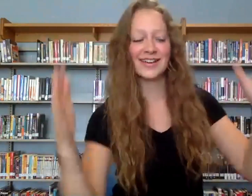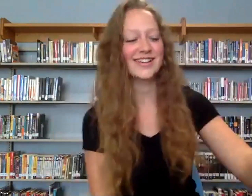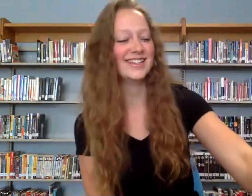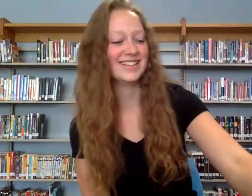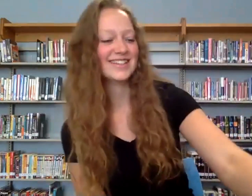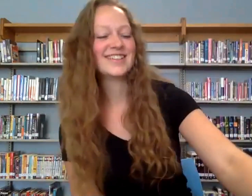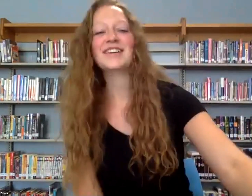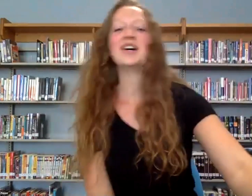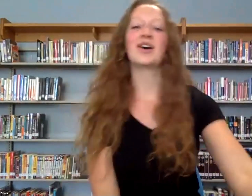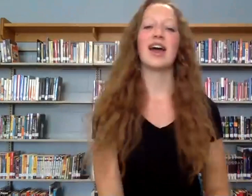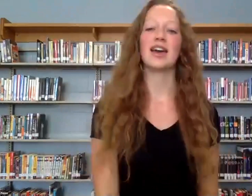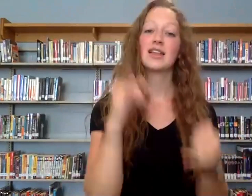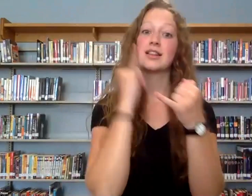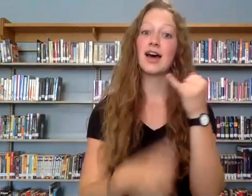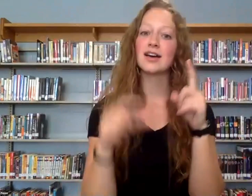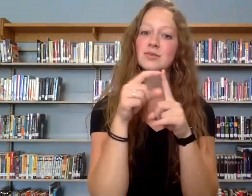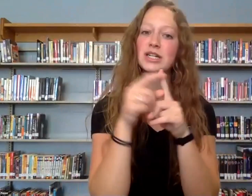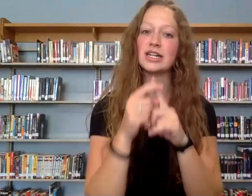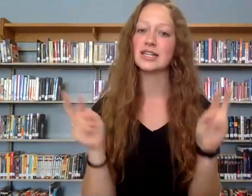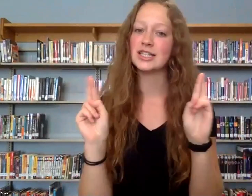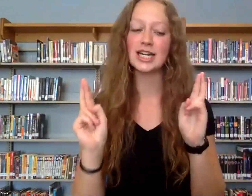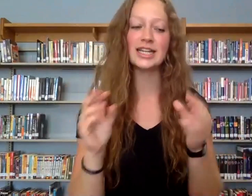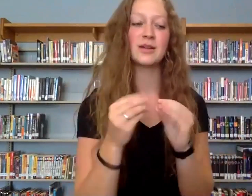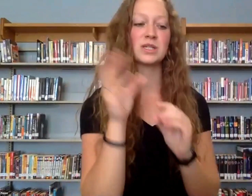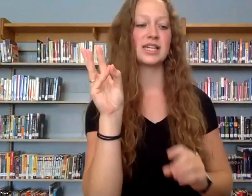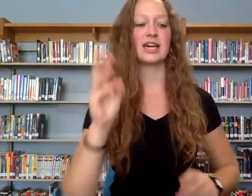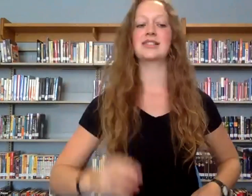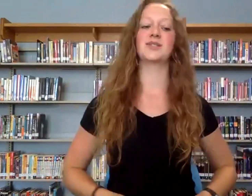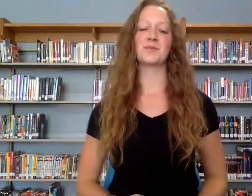No. Okay, last word. Ready? Number 6.